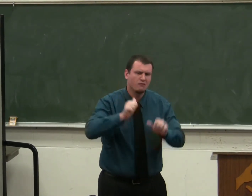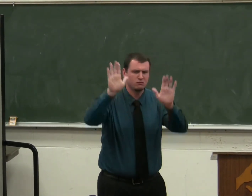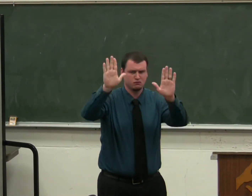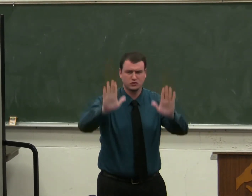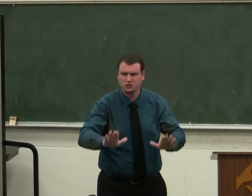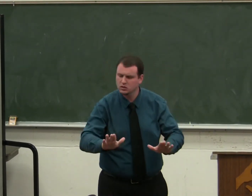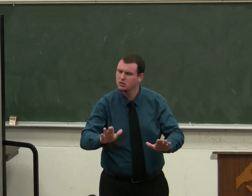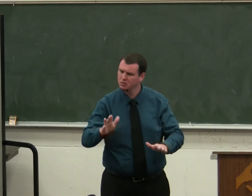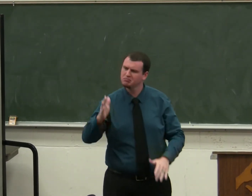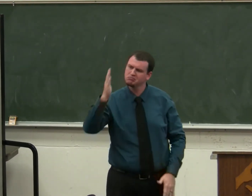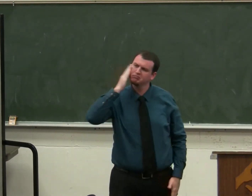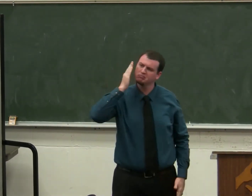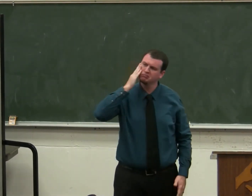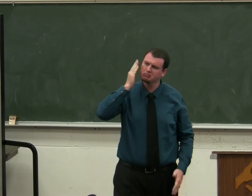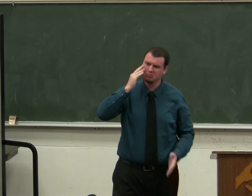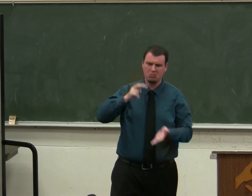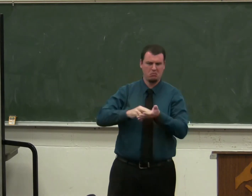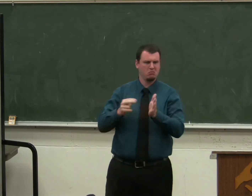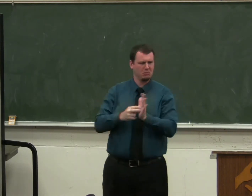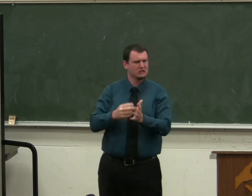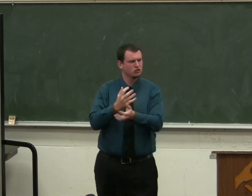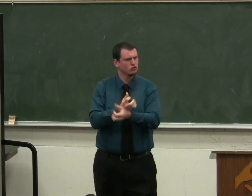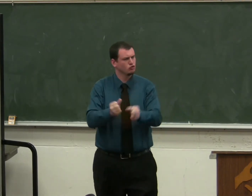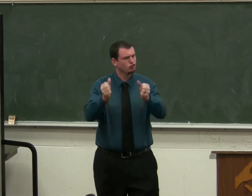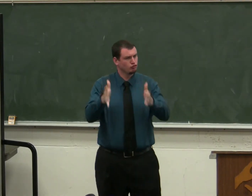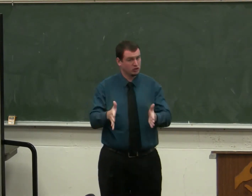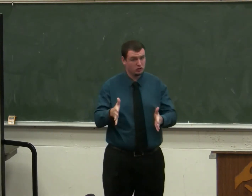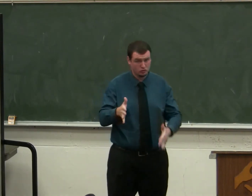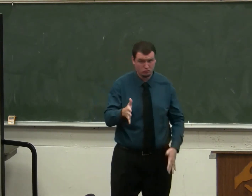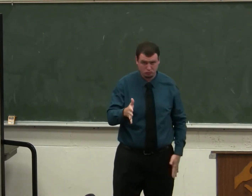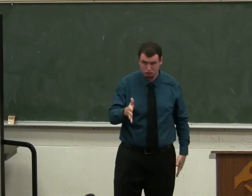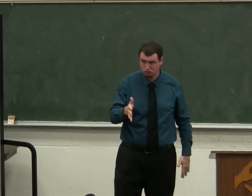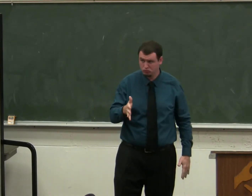they are the newly saved Christians, are the people he's writing to.